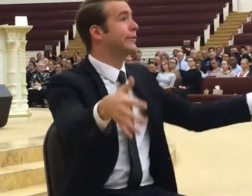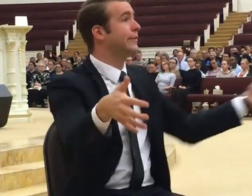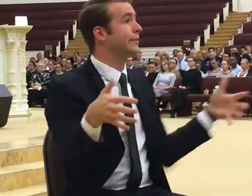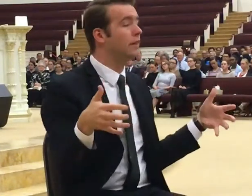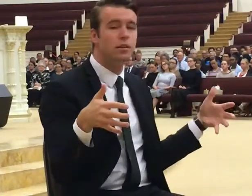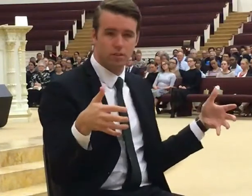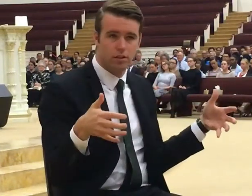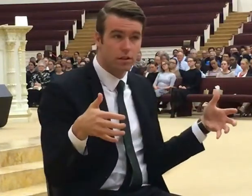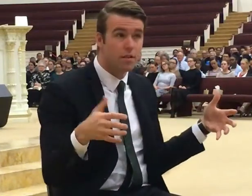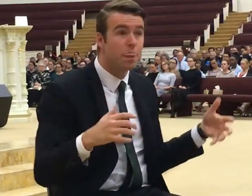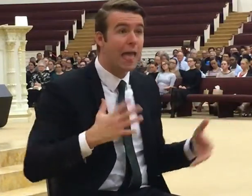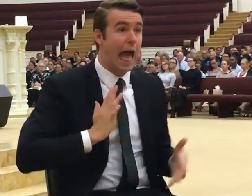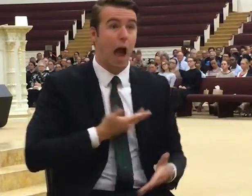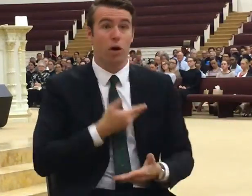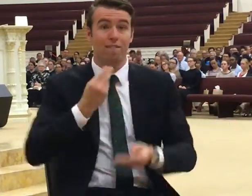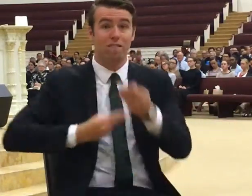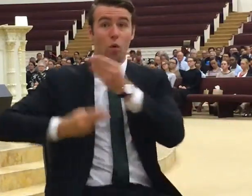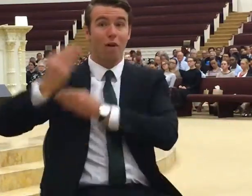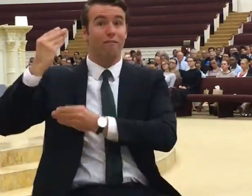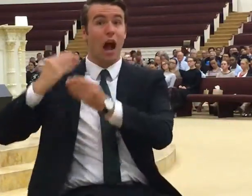Where our forefathers